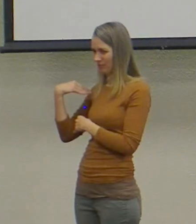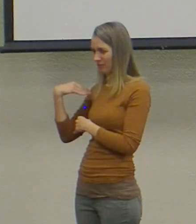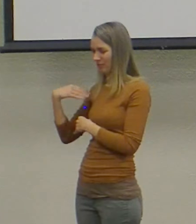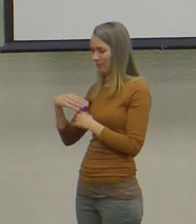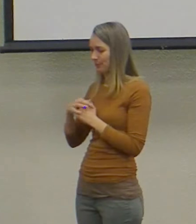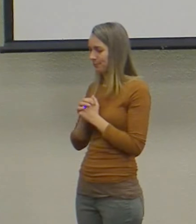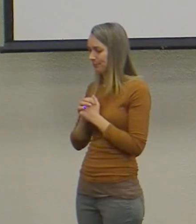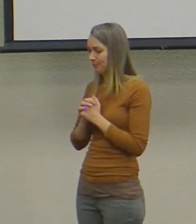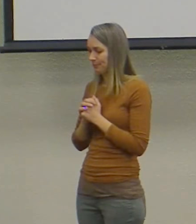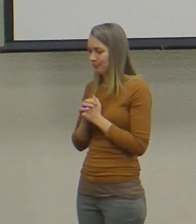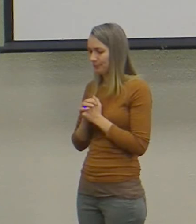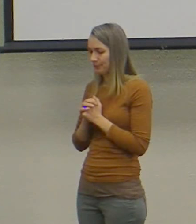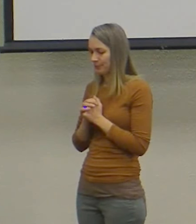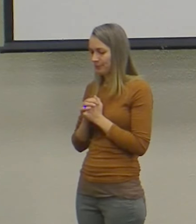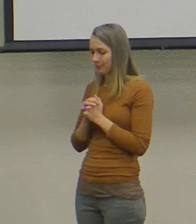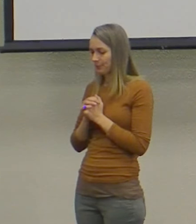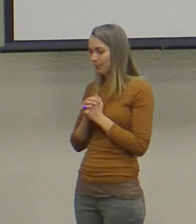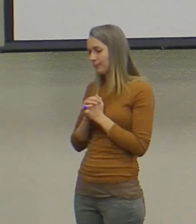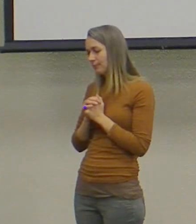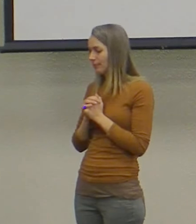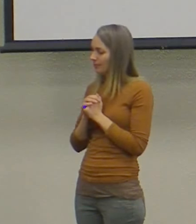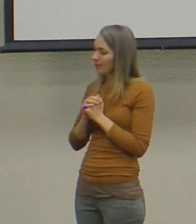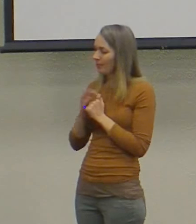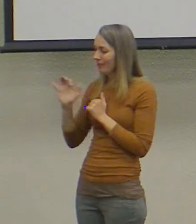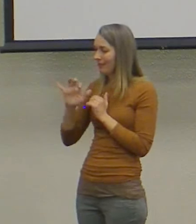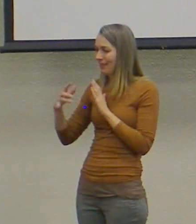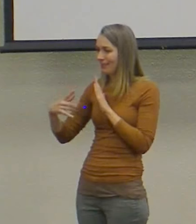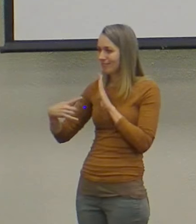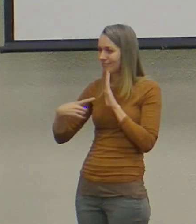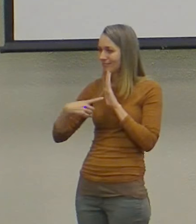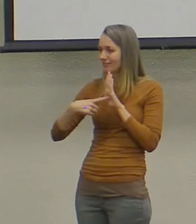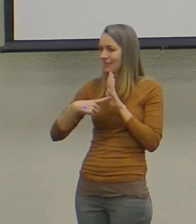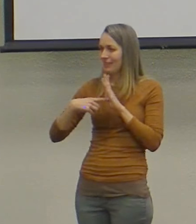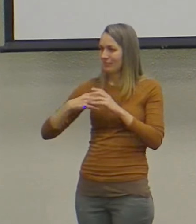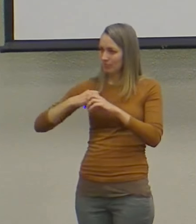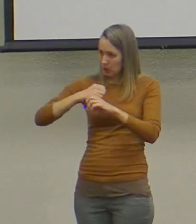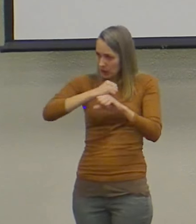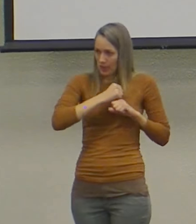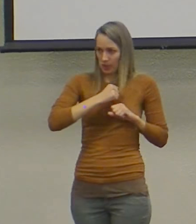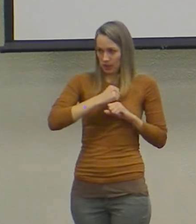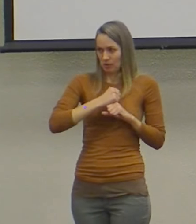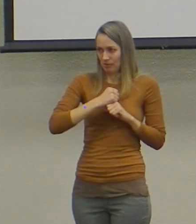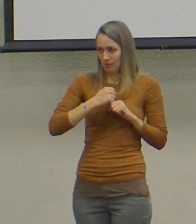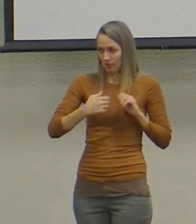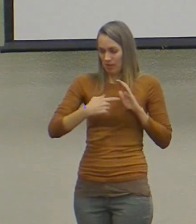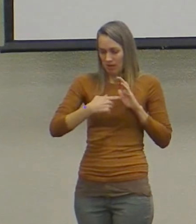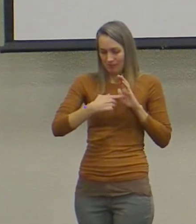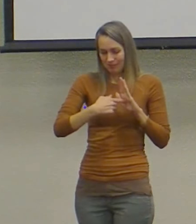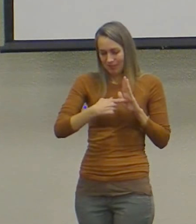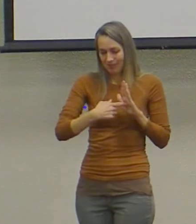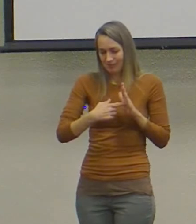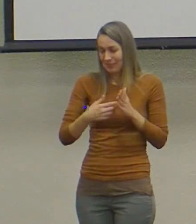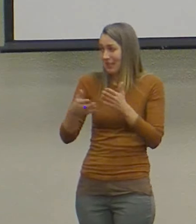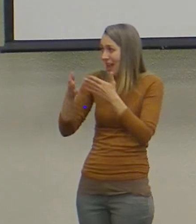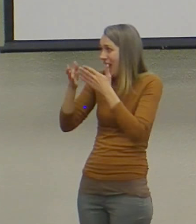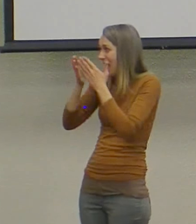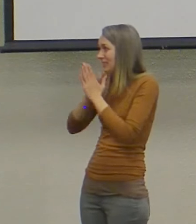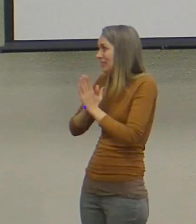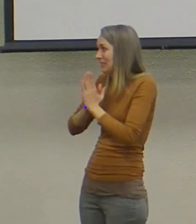the text, this is a sign of protection. It is a sign, an appeal for